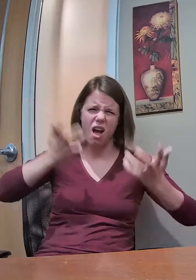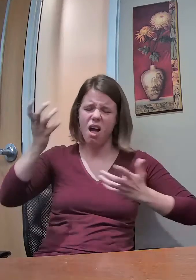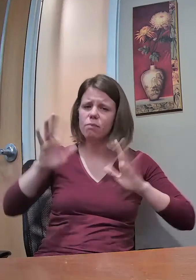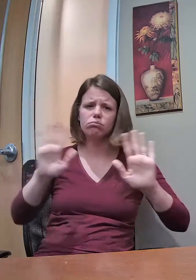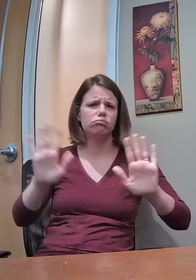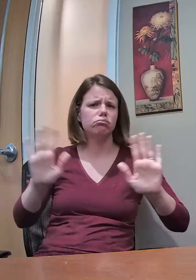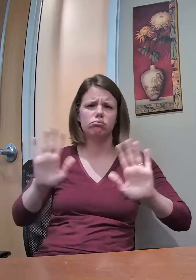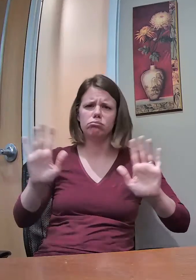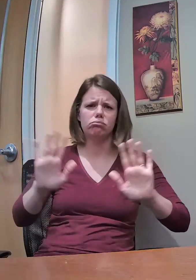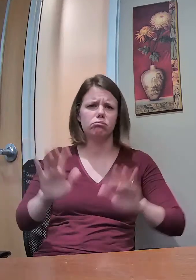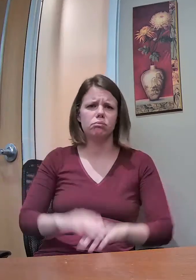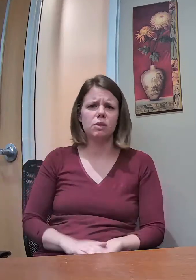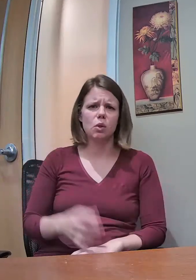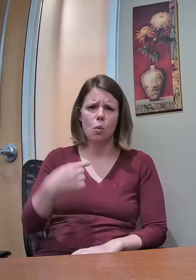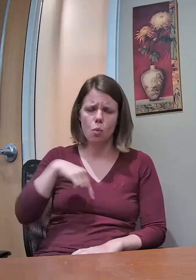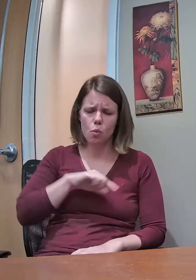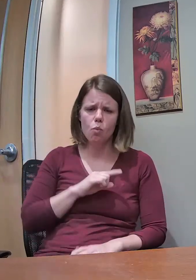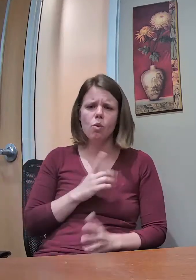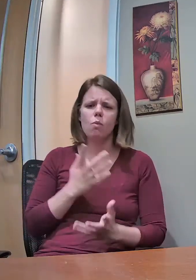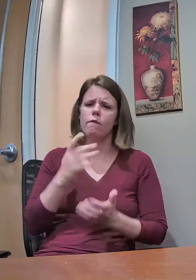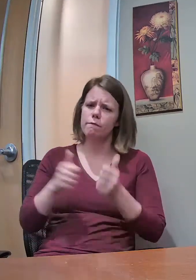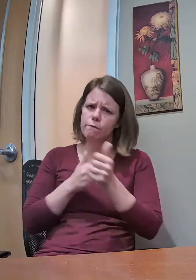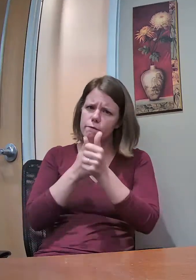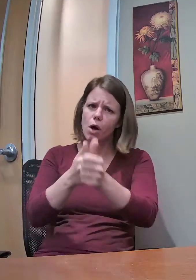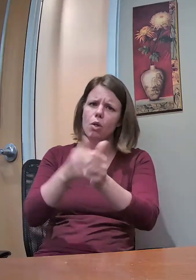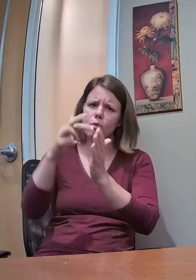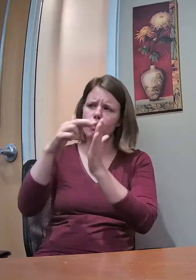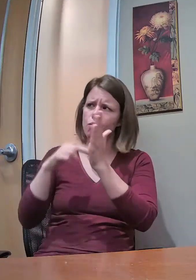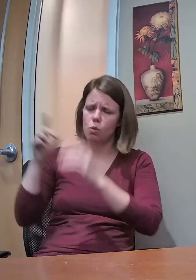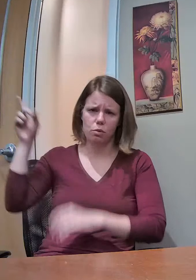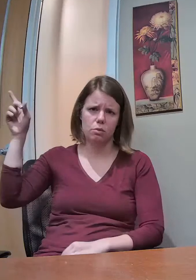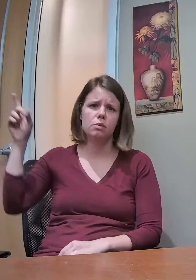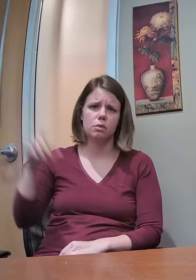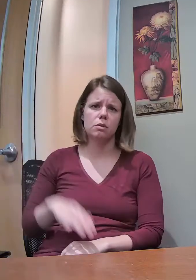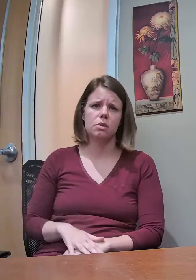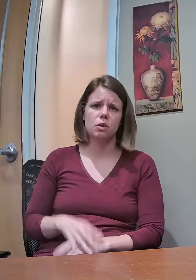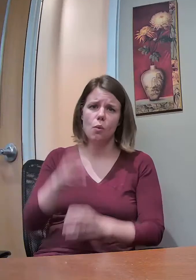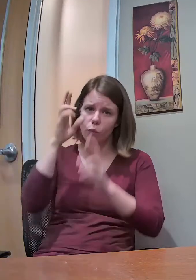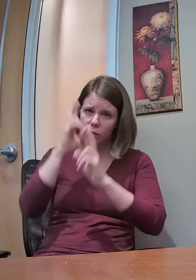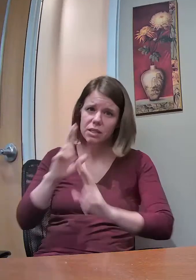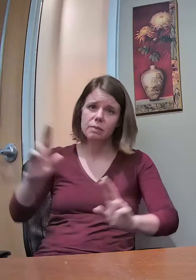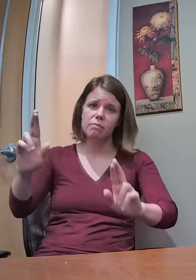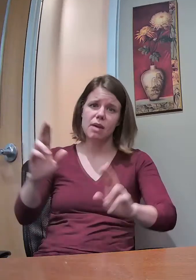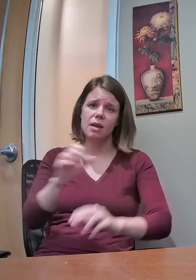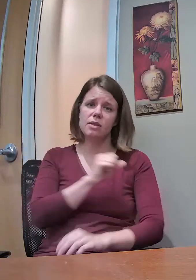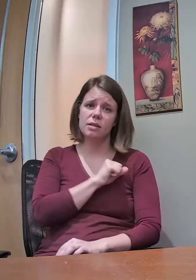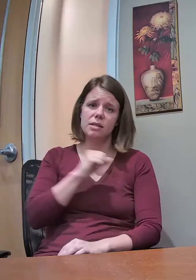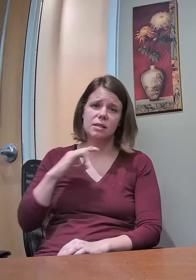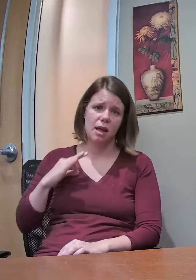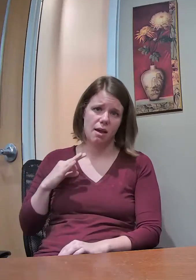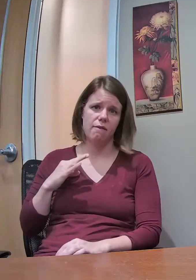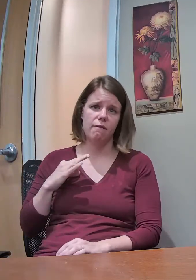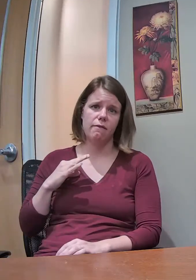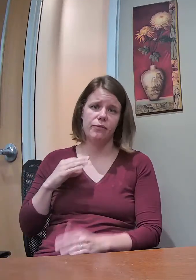the best way that we can. But I must ask that you respect our staff.